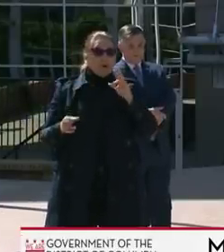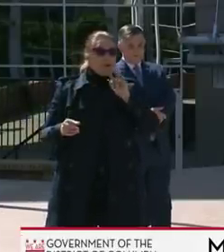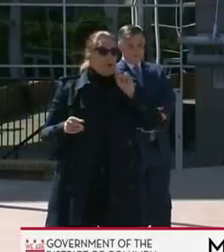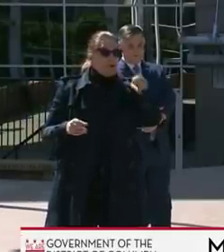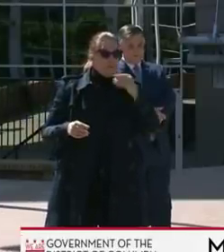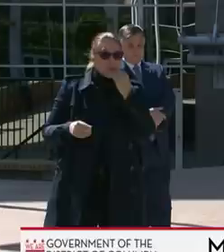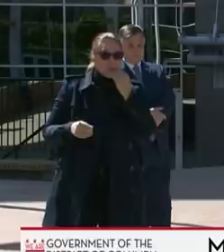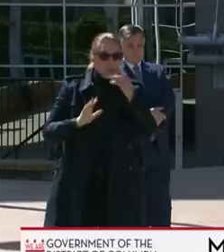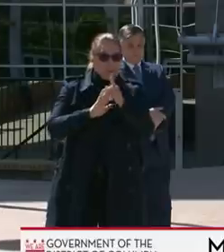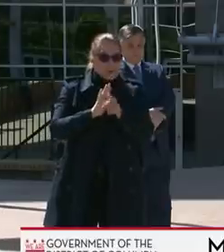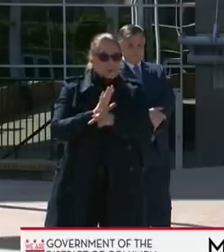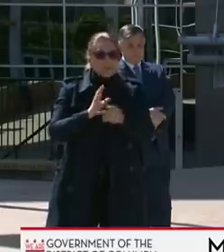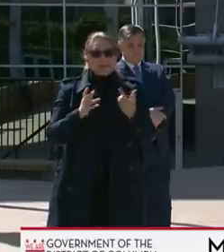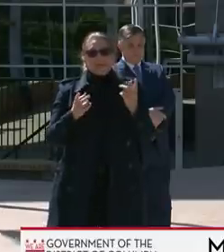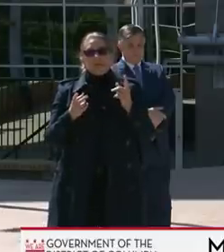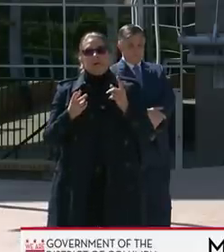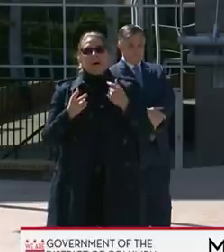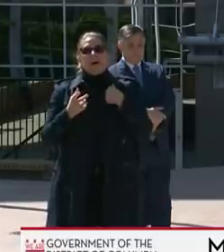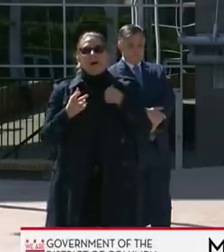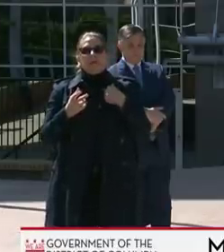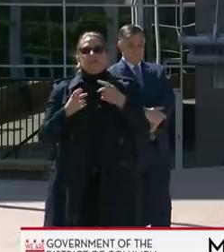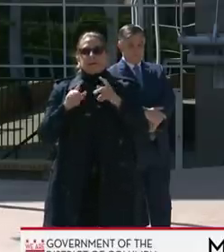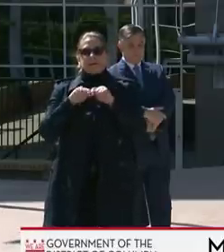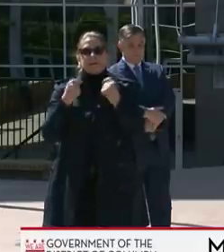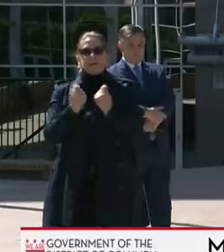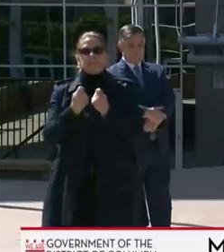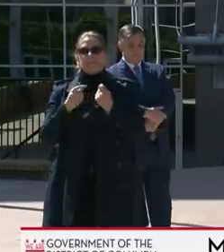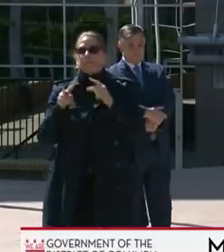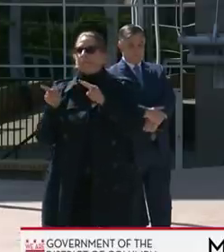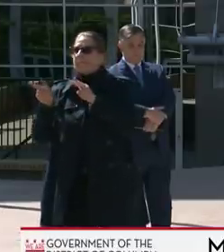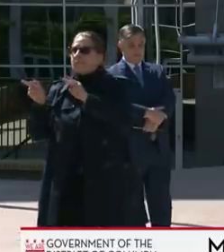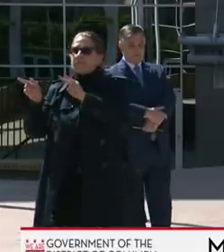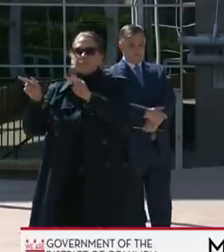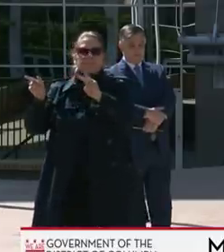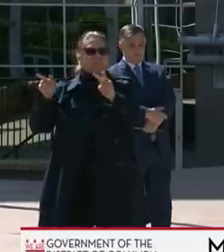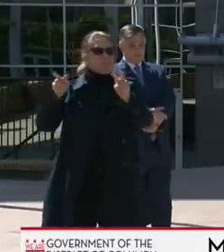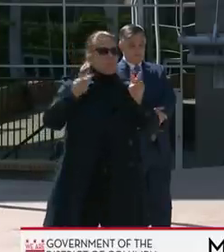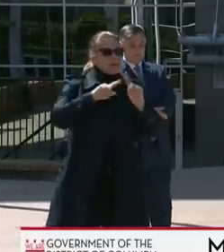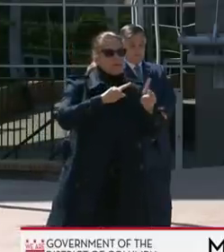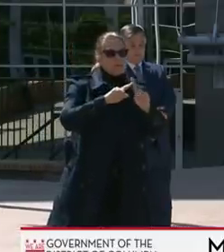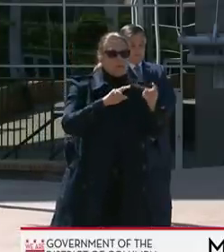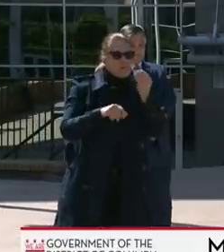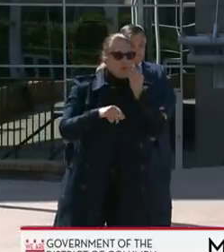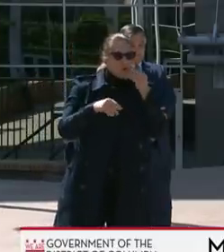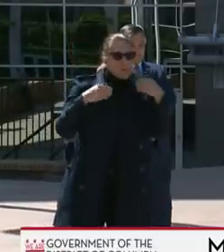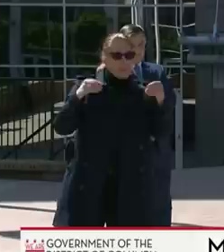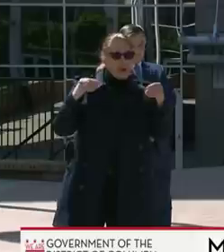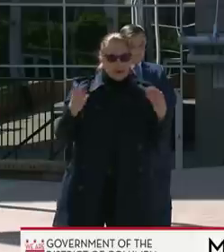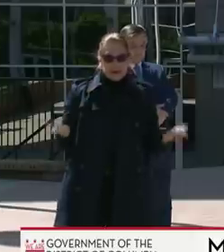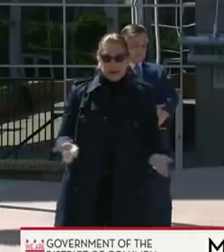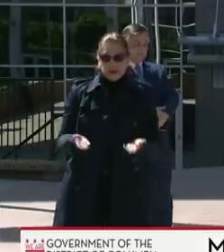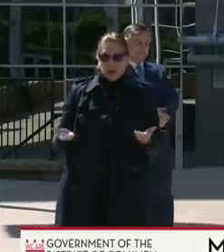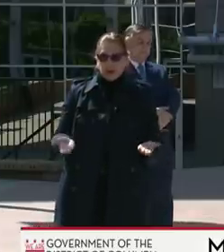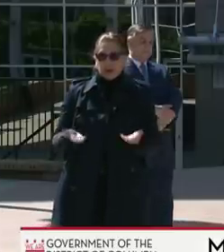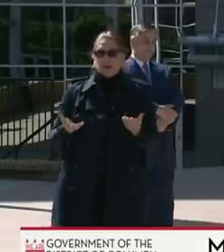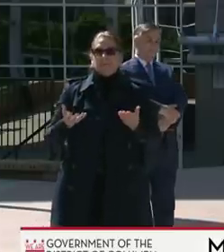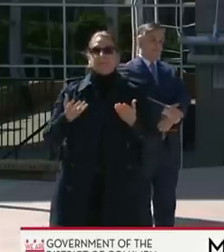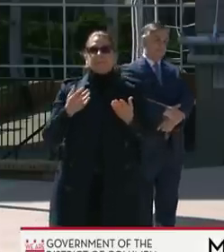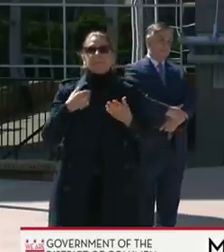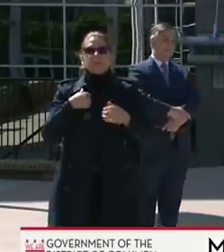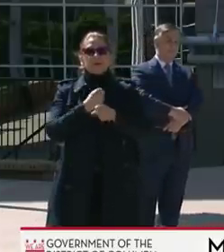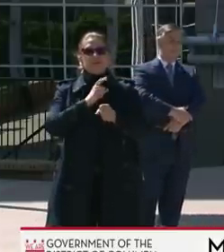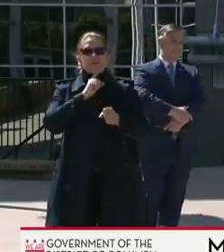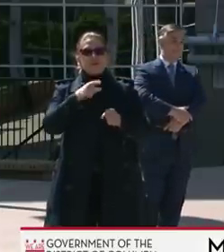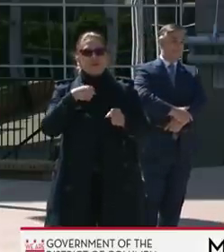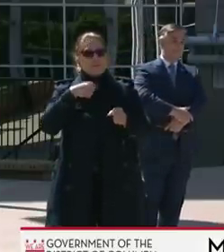of the food markets across the city to make sure that we understand their plans